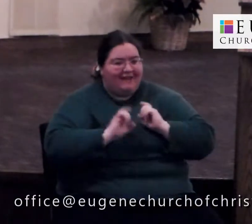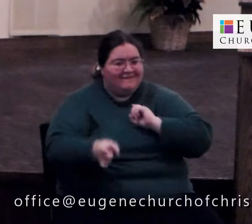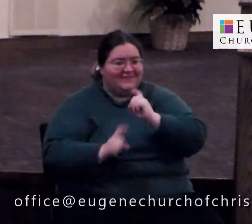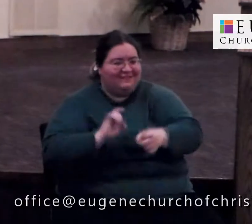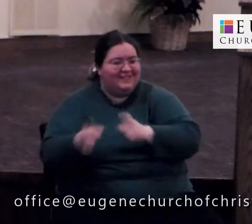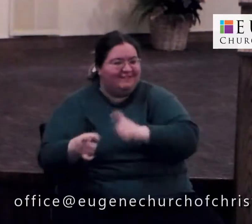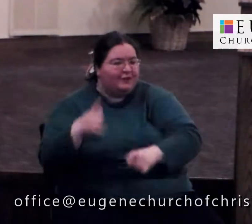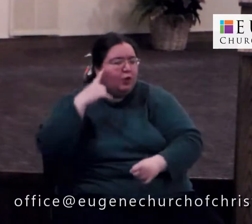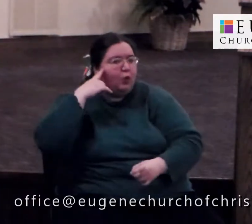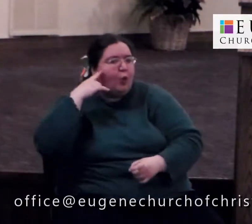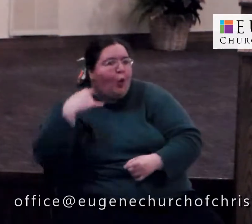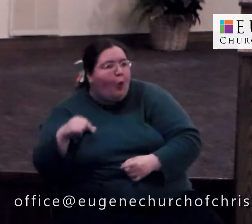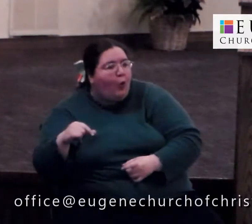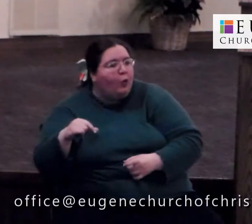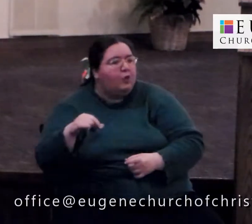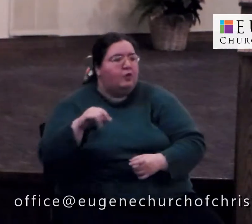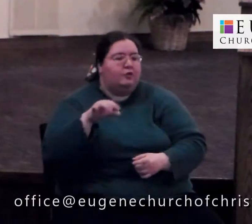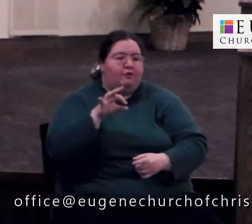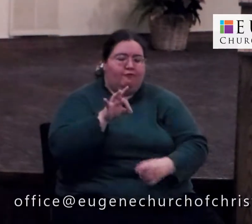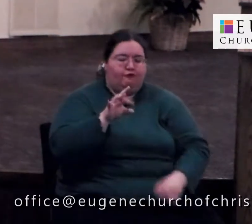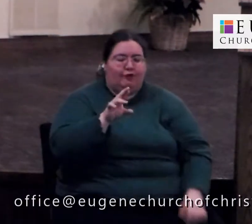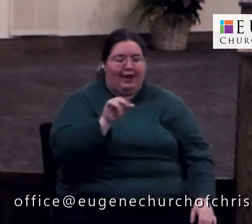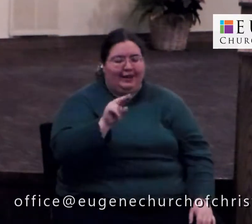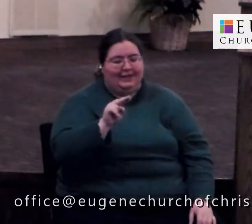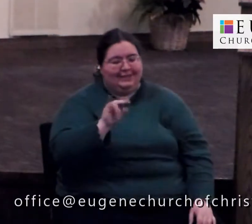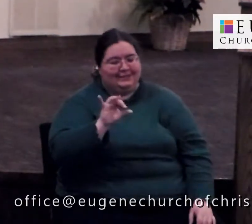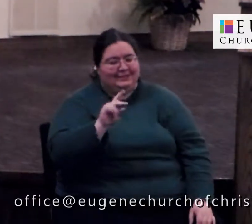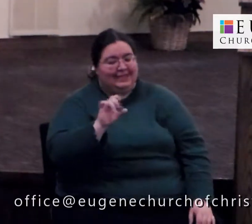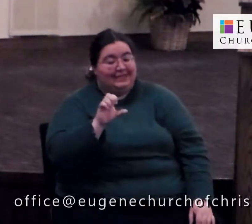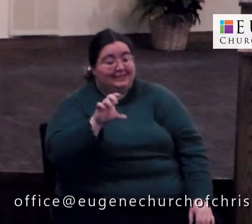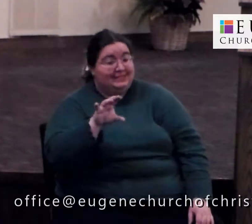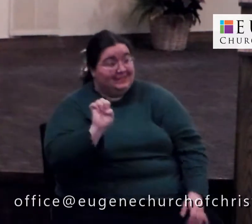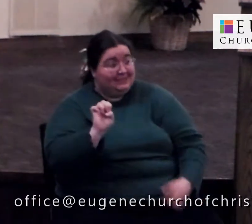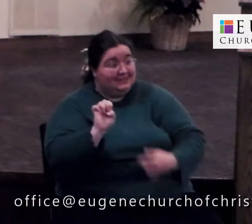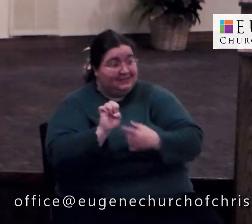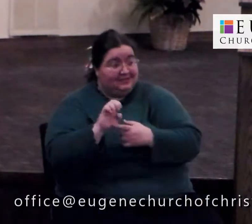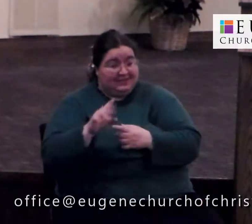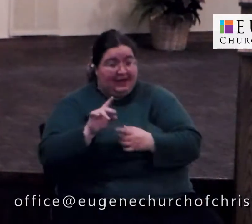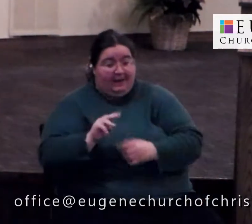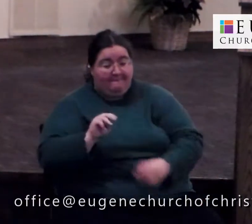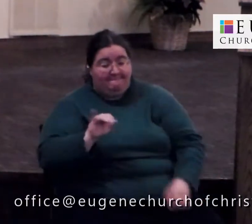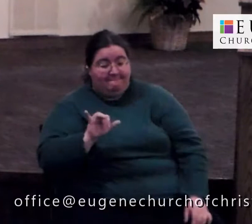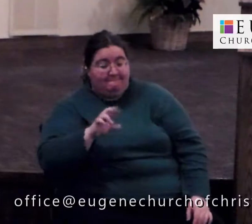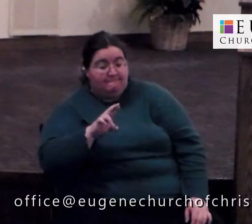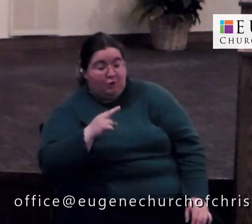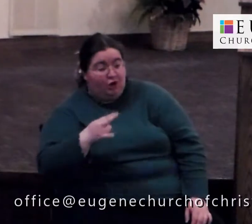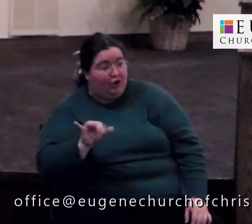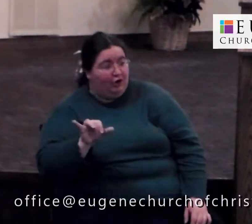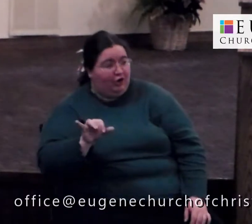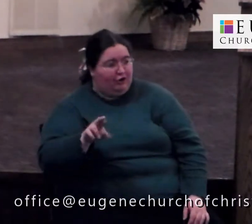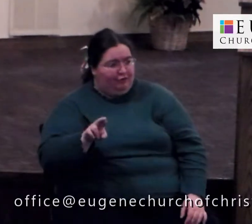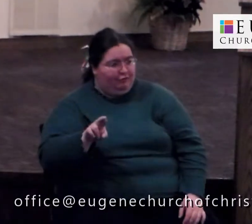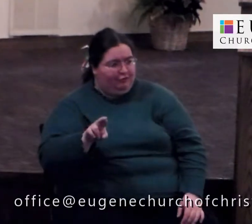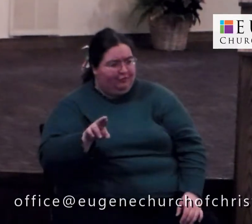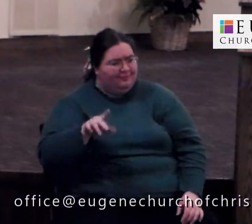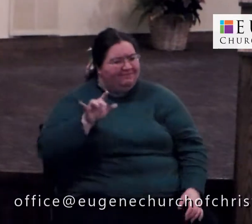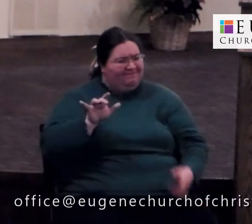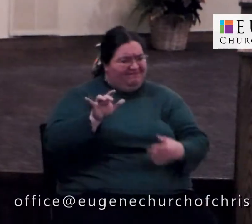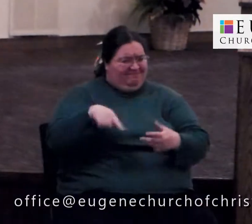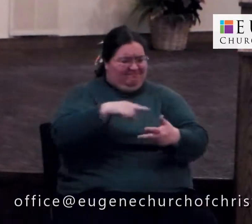by the way, gold, frankincense, and myrrh is why we get this idea that there are 3 wise men. Just a little footnote here. We don't know how many